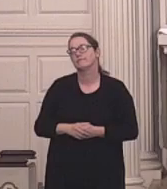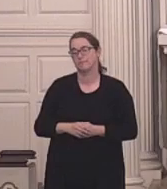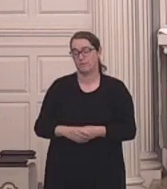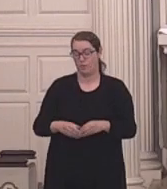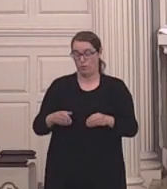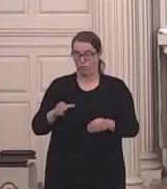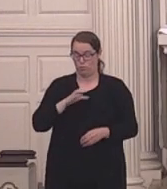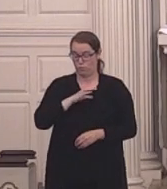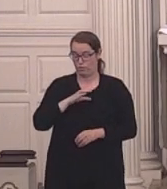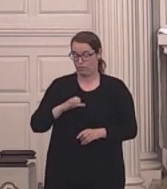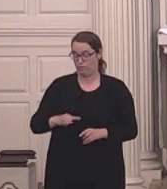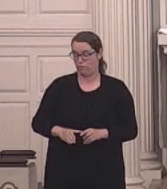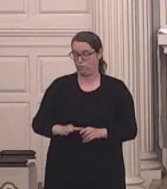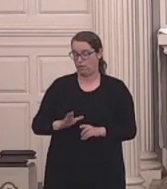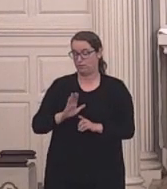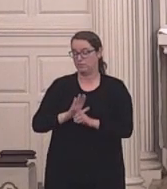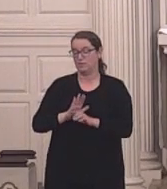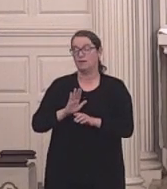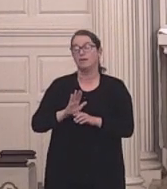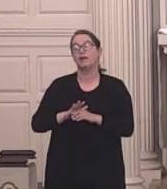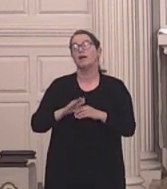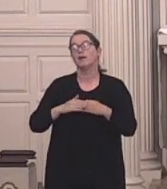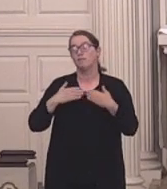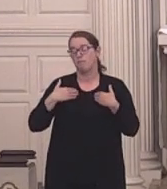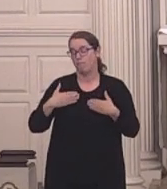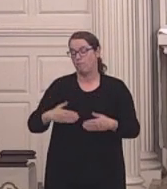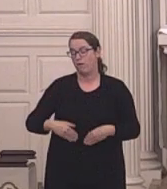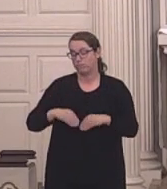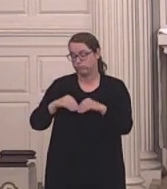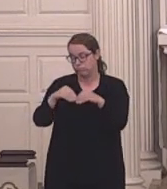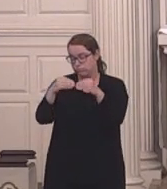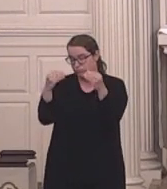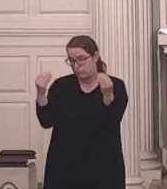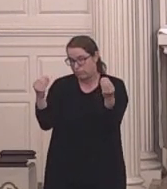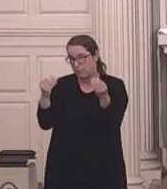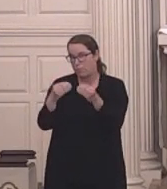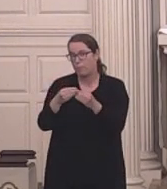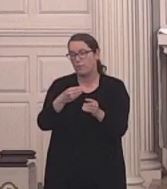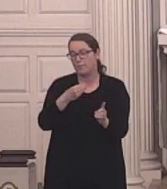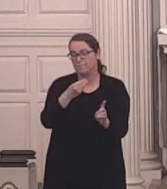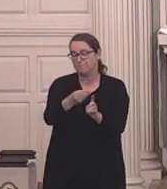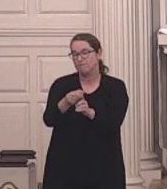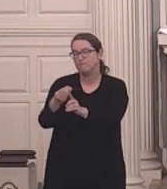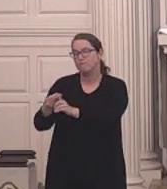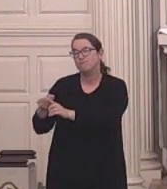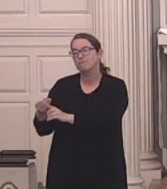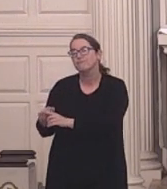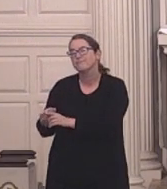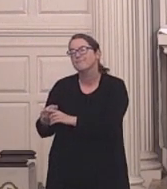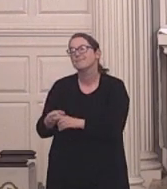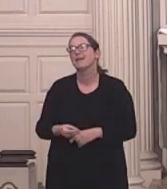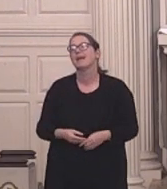forbidden. Sign not things are all we see. Blood